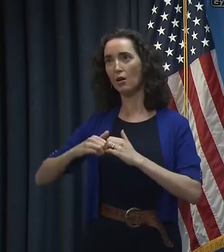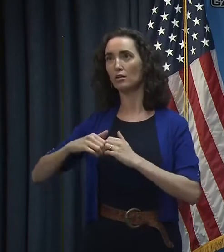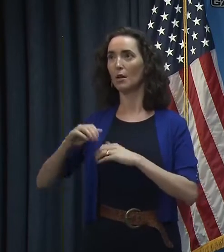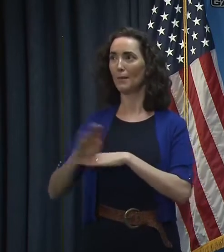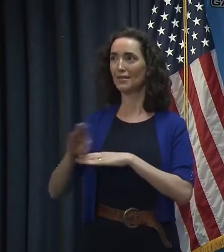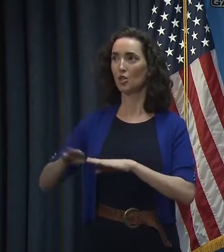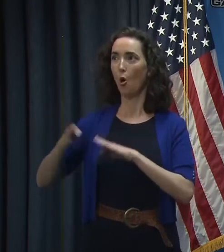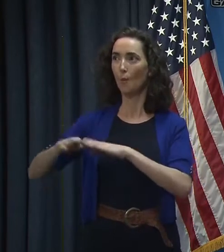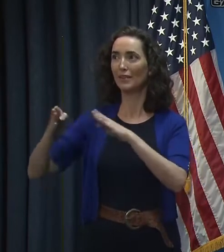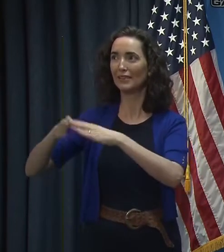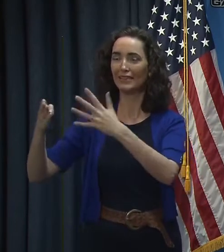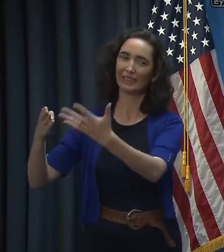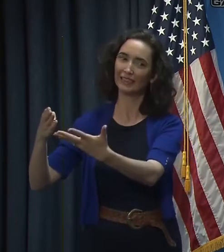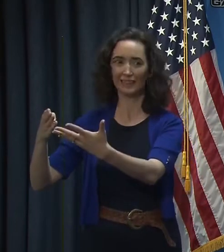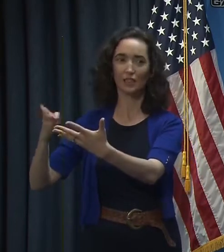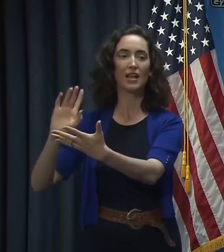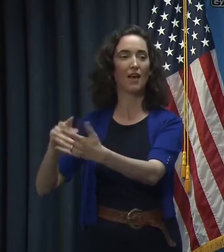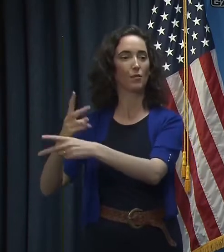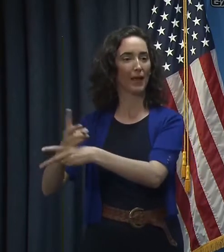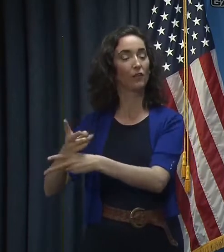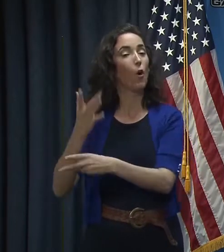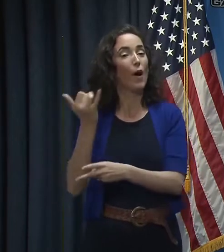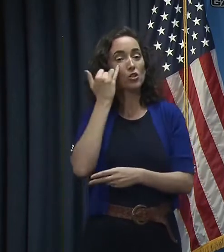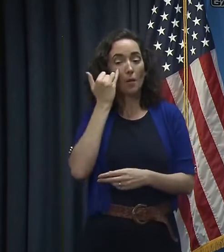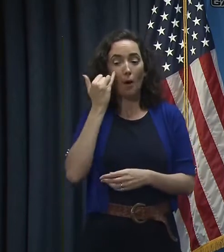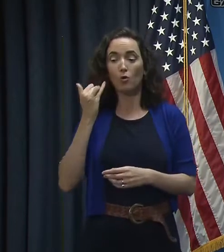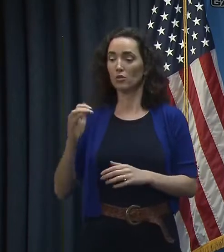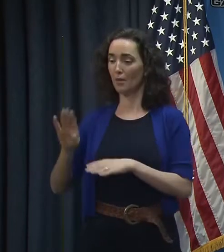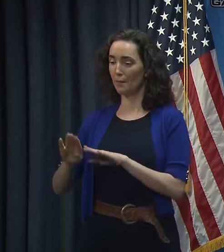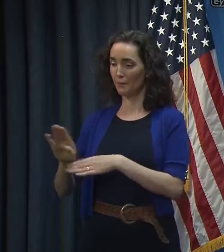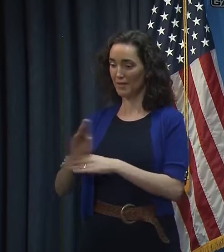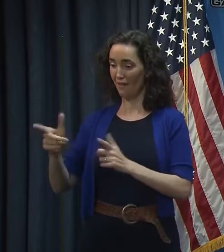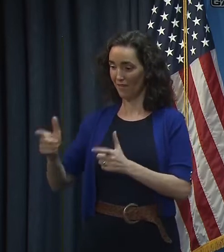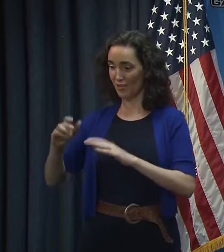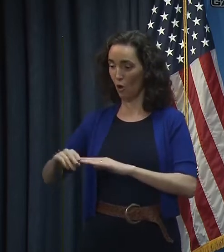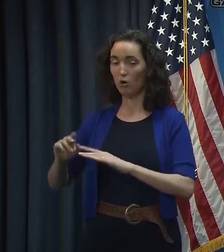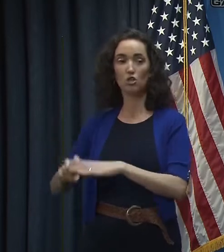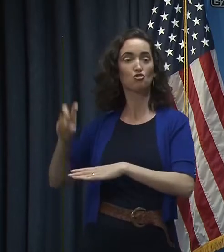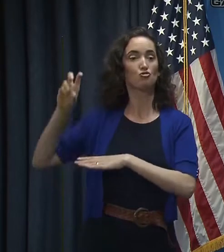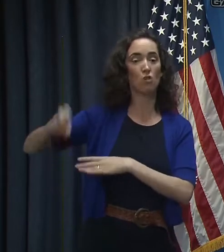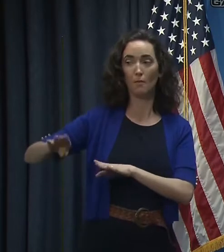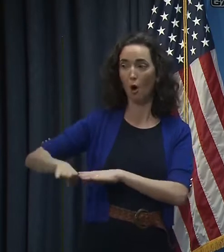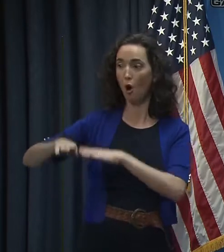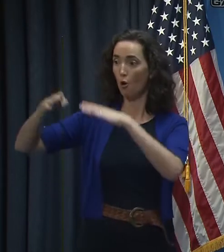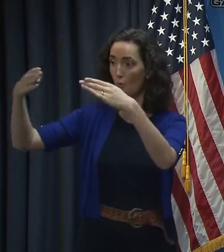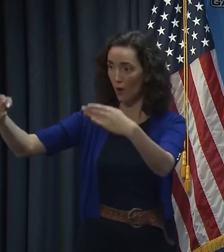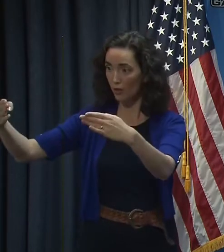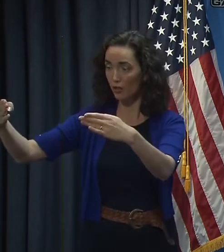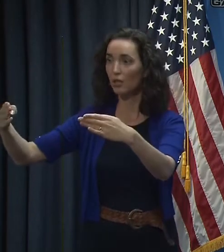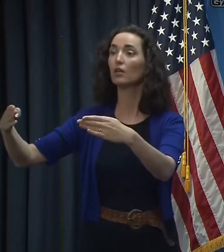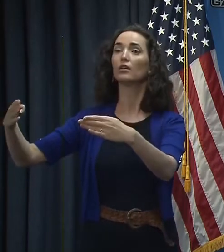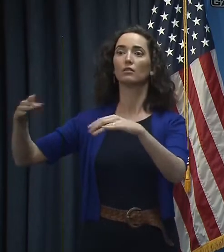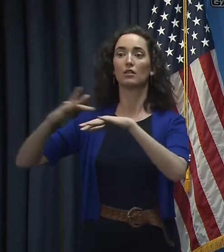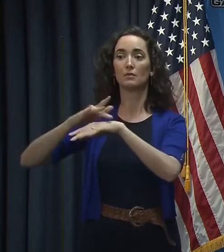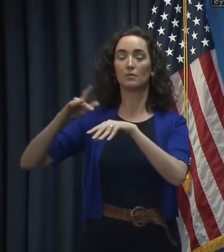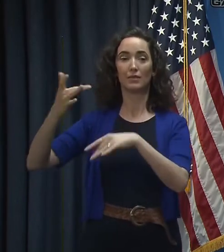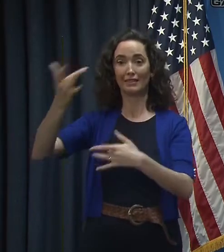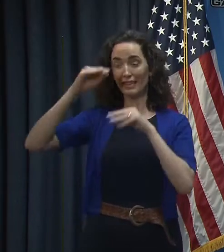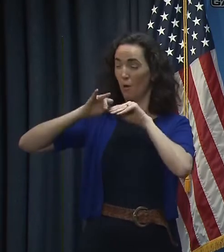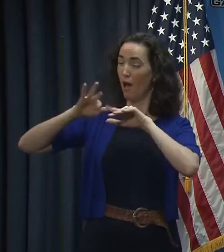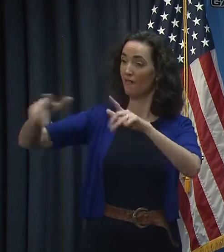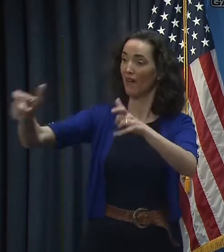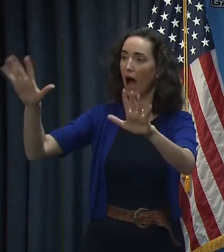economy, and we would end up having to slam on the brakes and then actually go back to more restrictions. I don't think that that's the way to